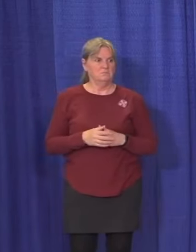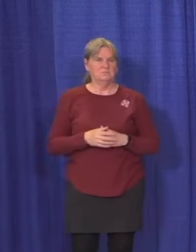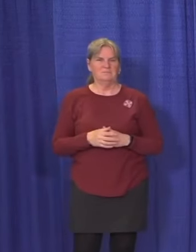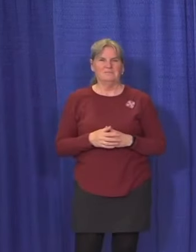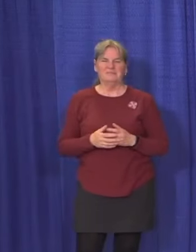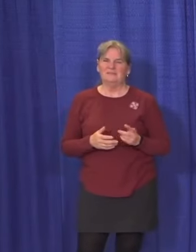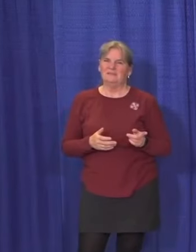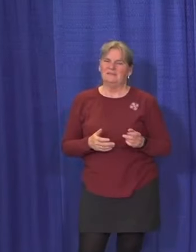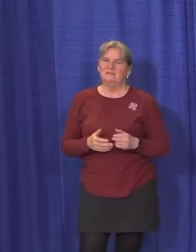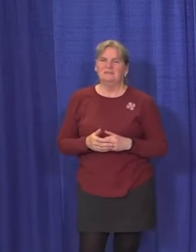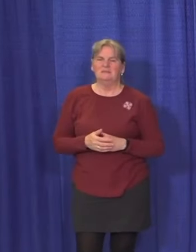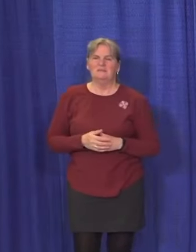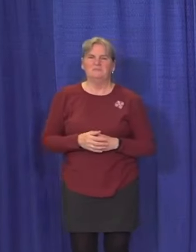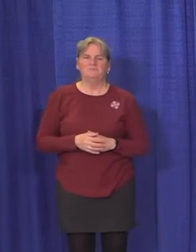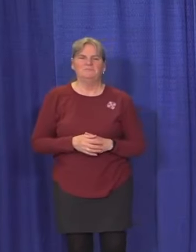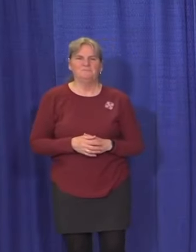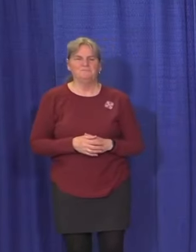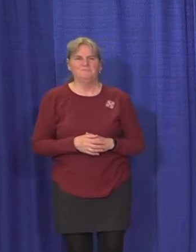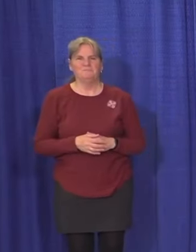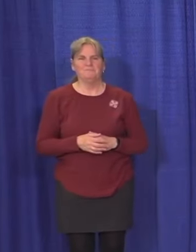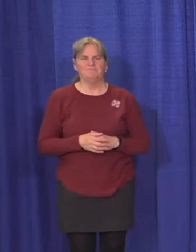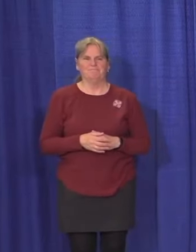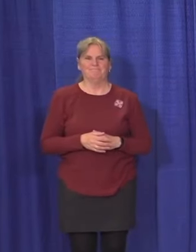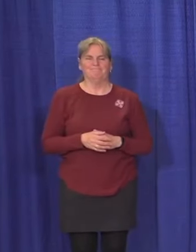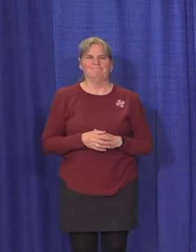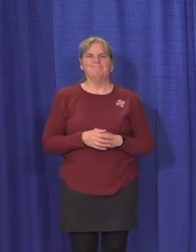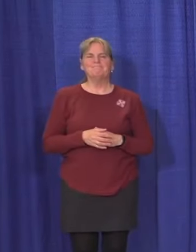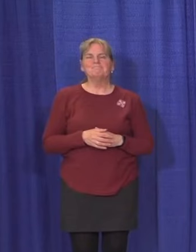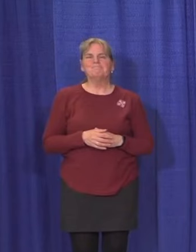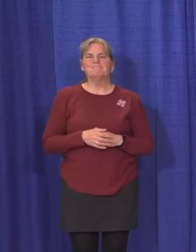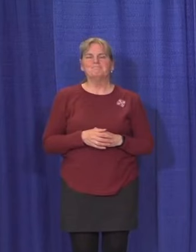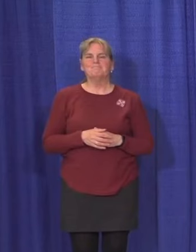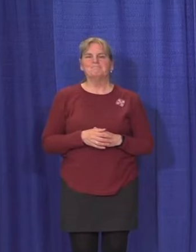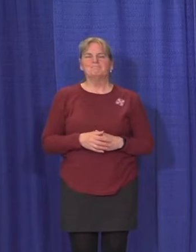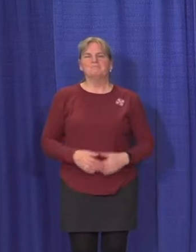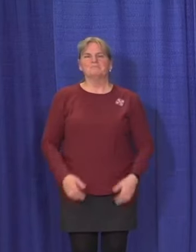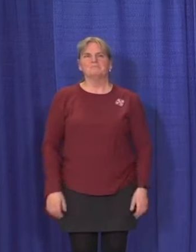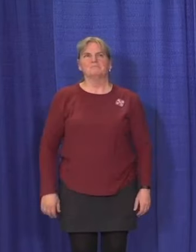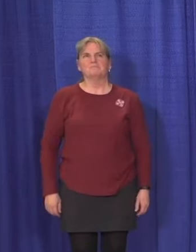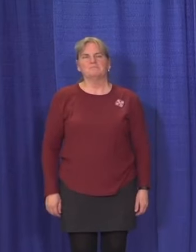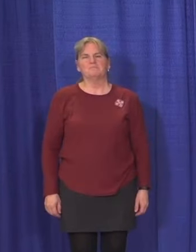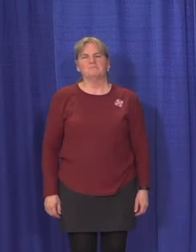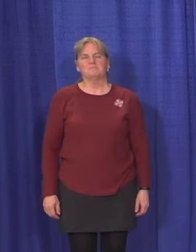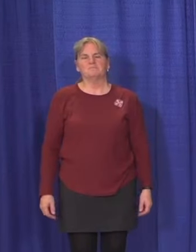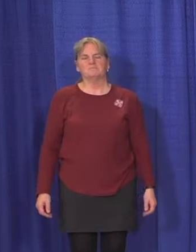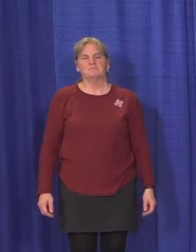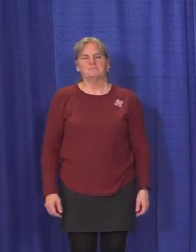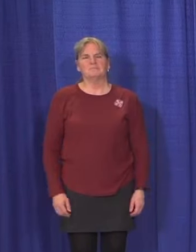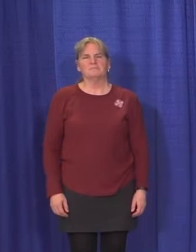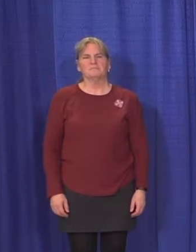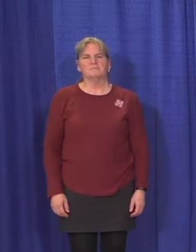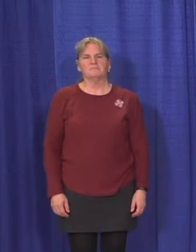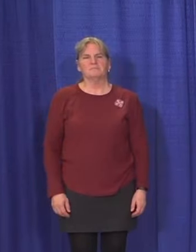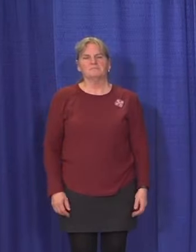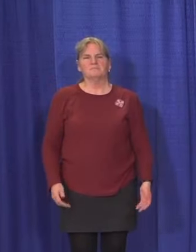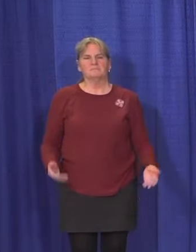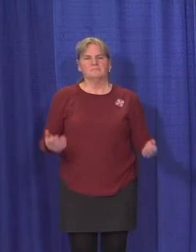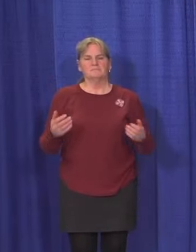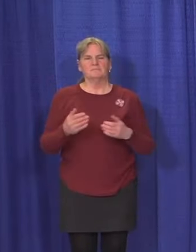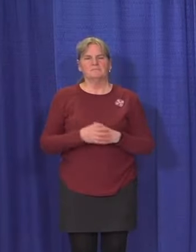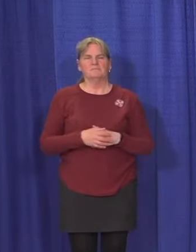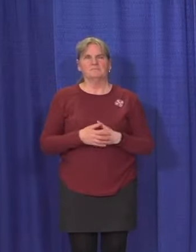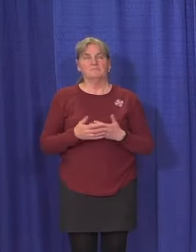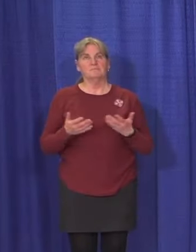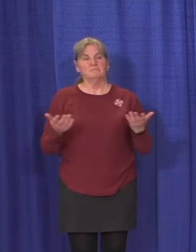You know, I would say, you know, all kinds of things come